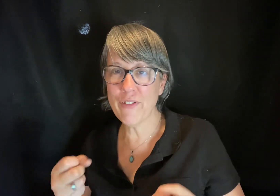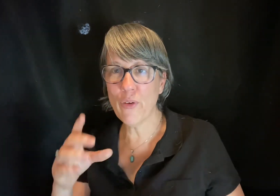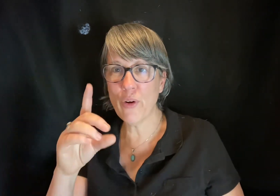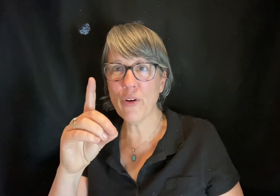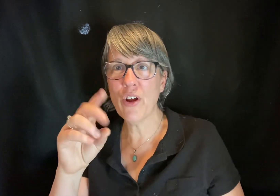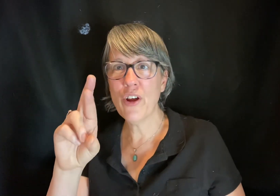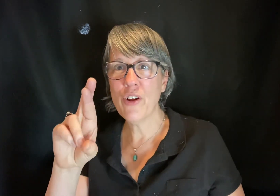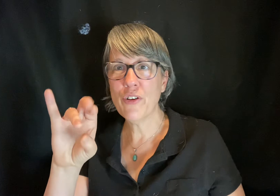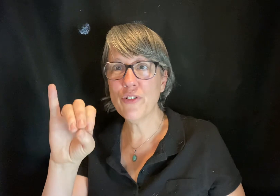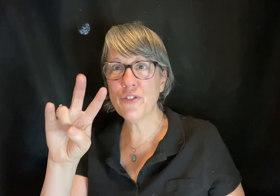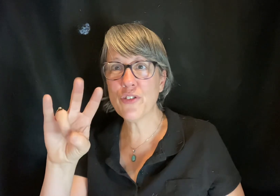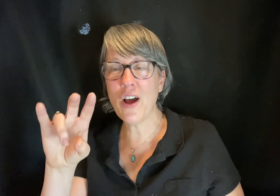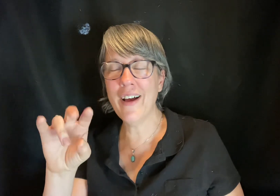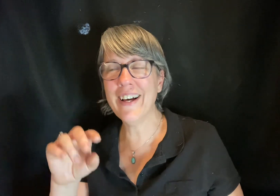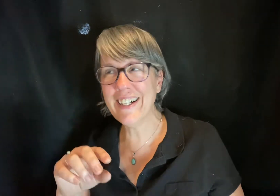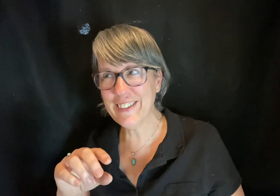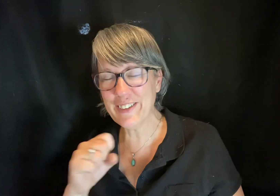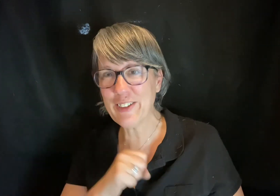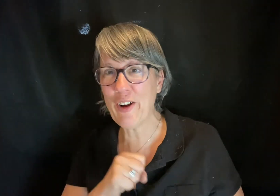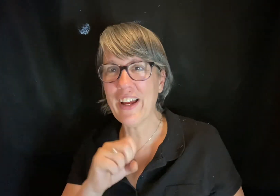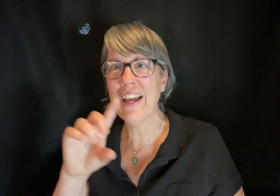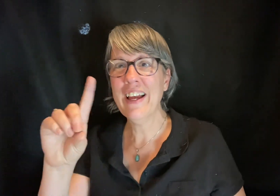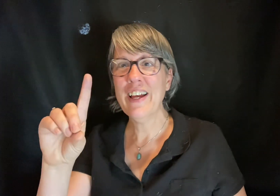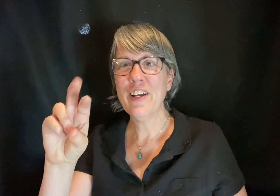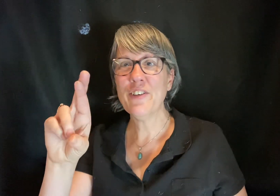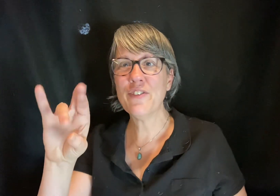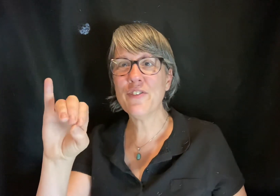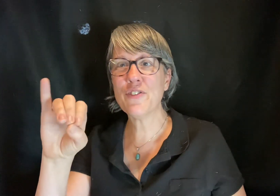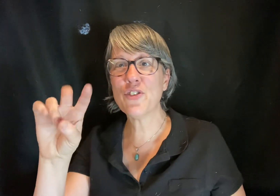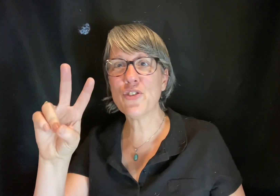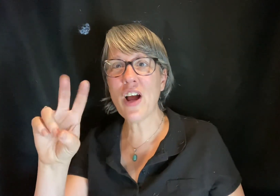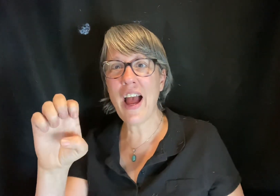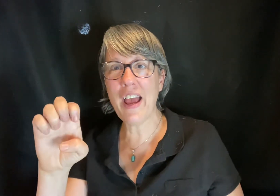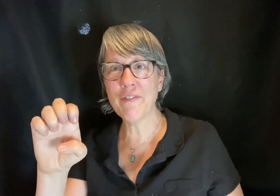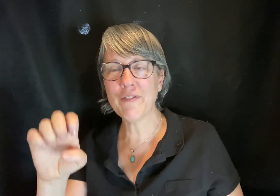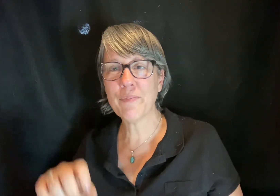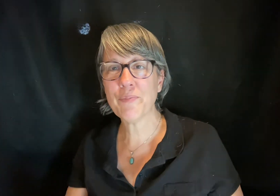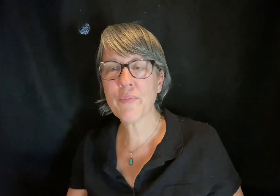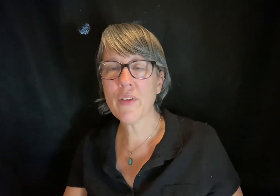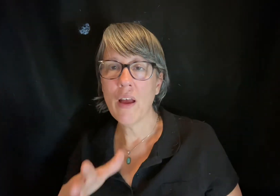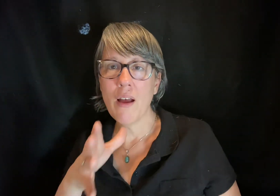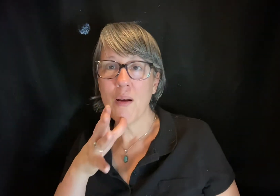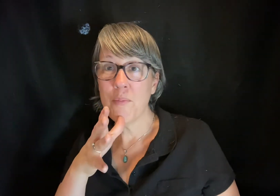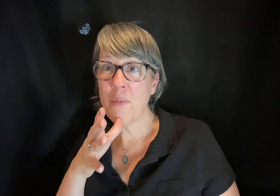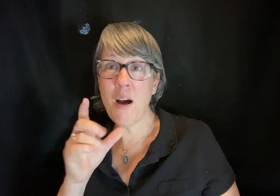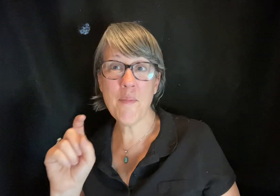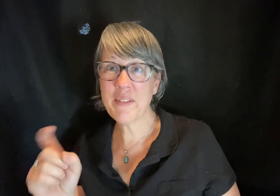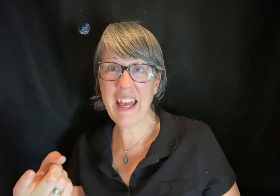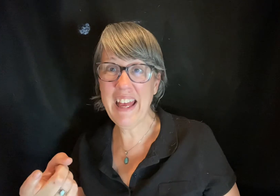Or drive. Sorry. Drive. Mom can't